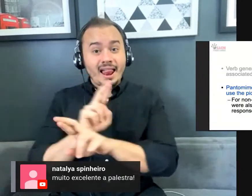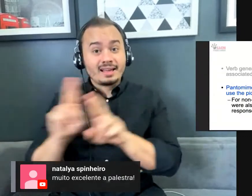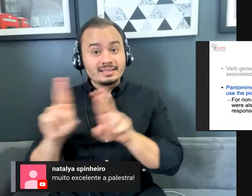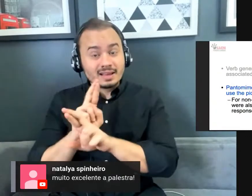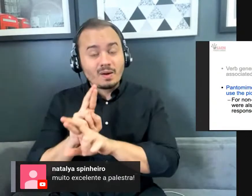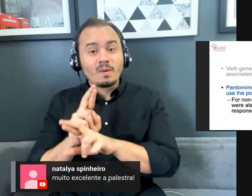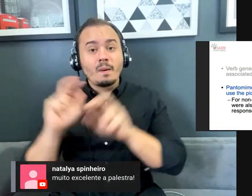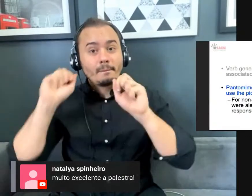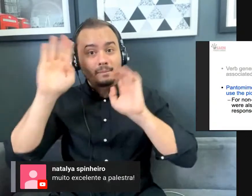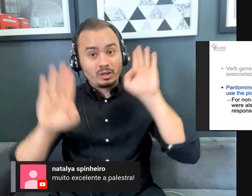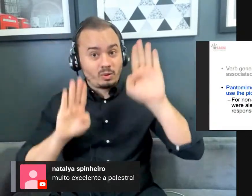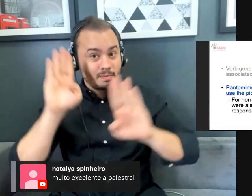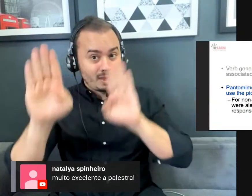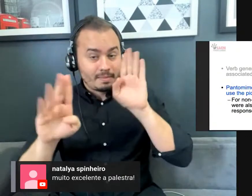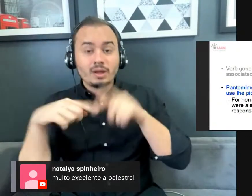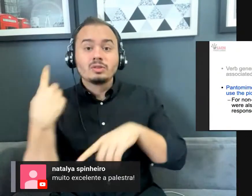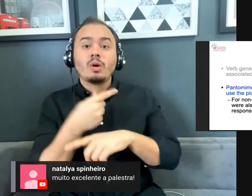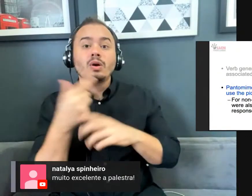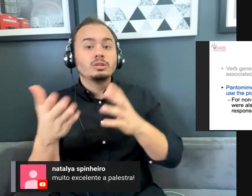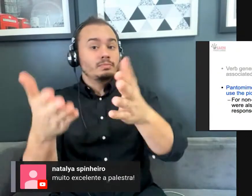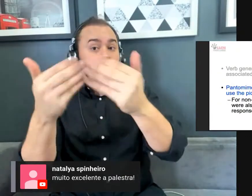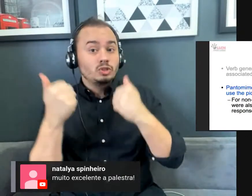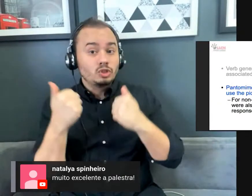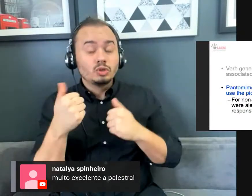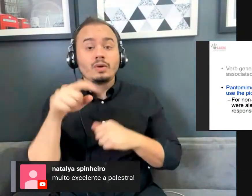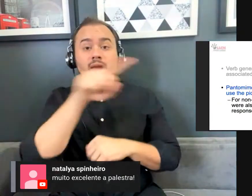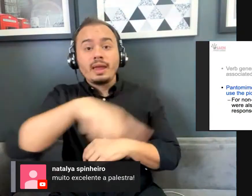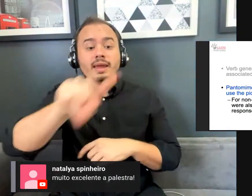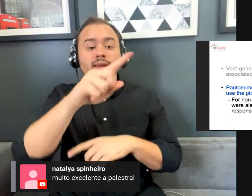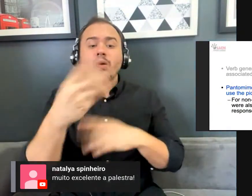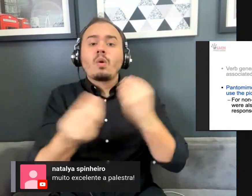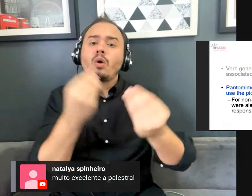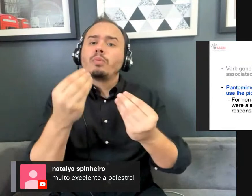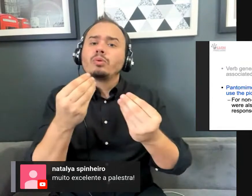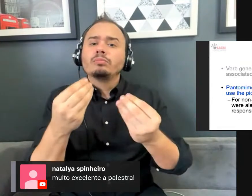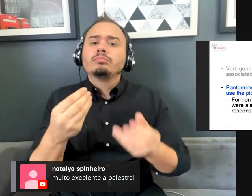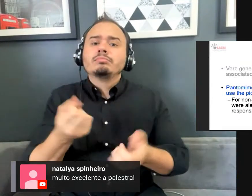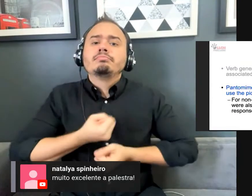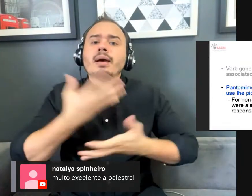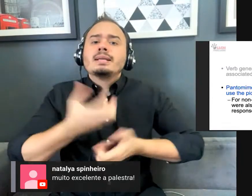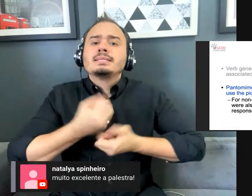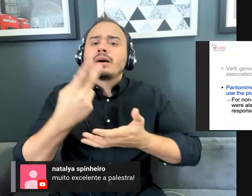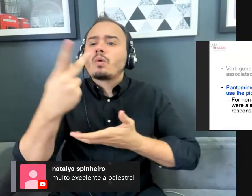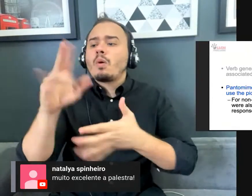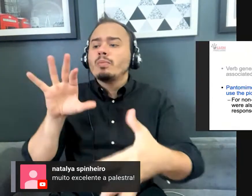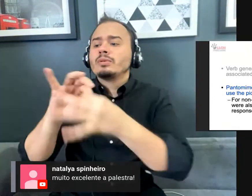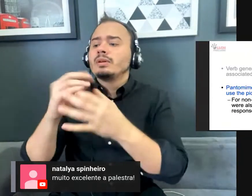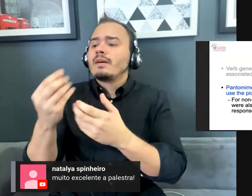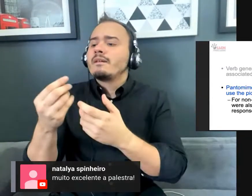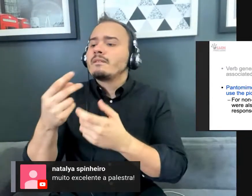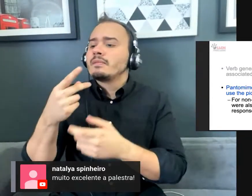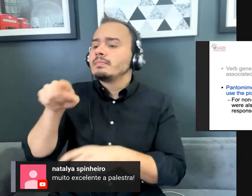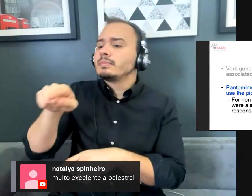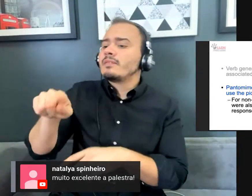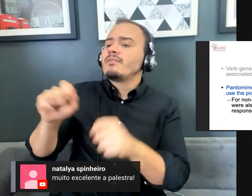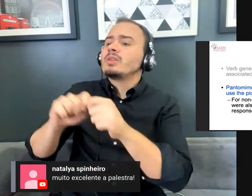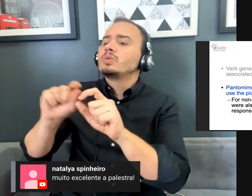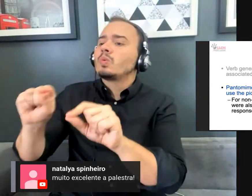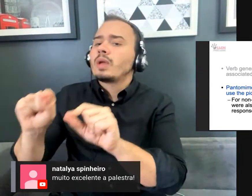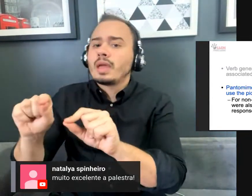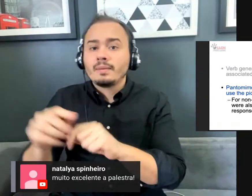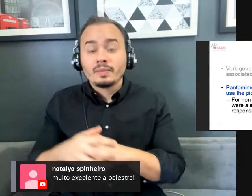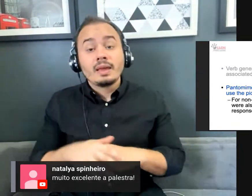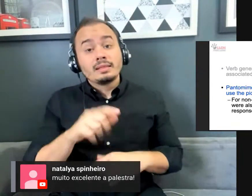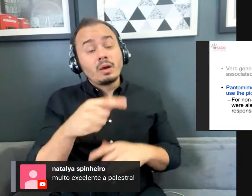object. And for those handling pictures, so the pen where you could gesture right, or the hammer, you could gesture hammer, we